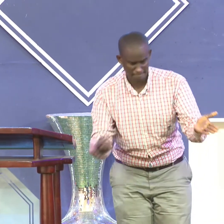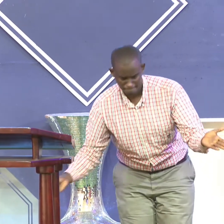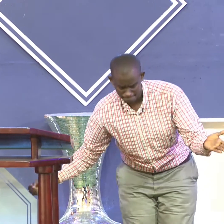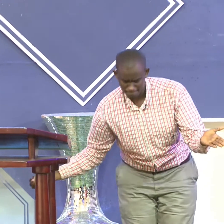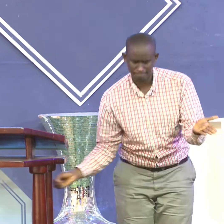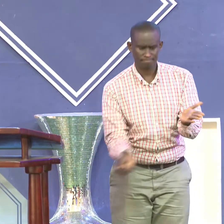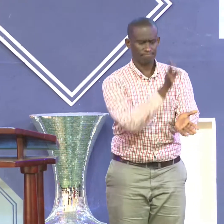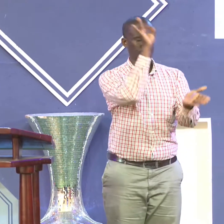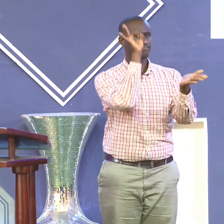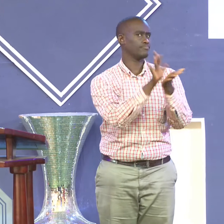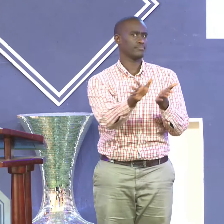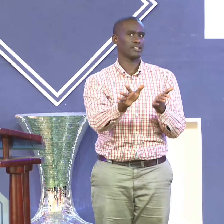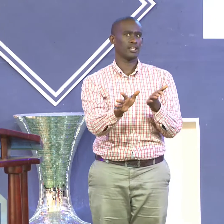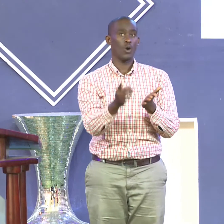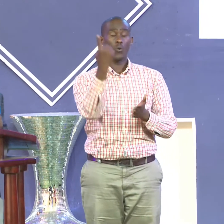be uprooted.